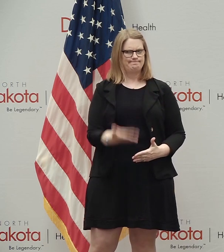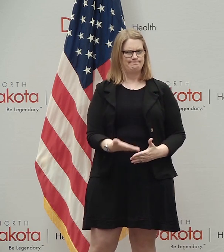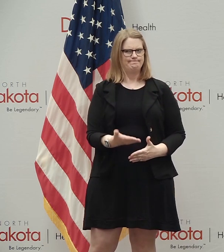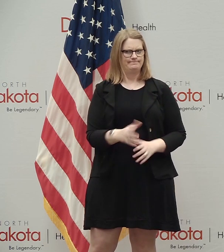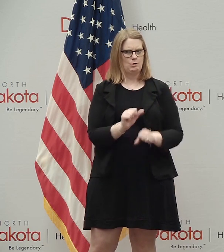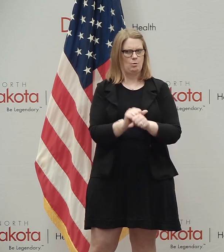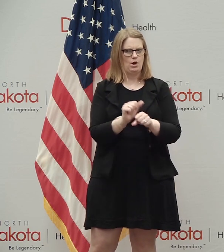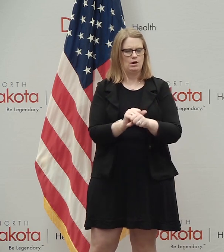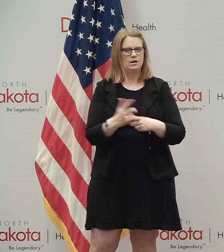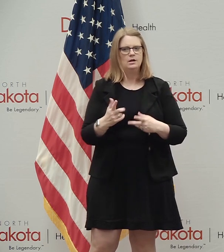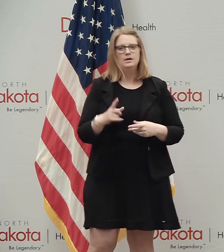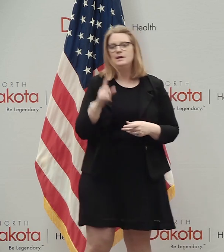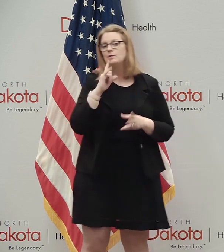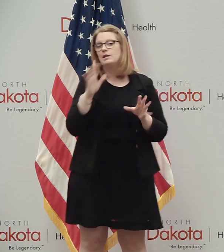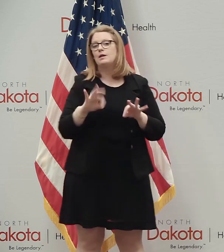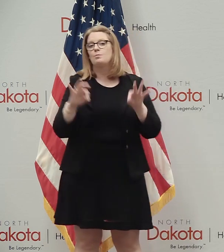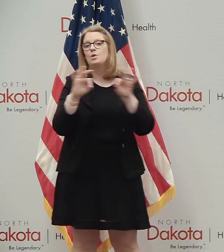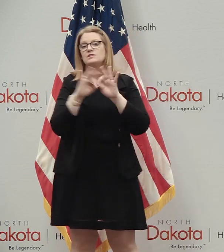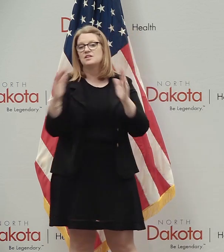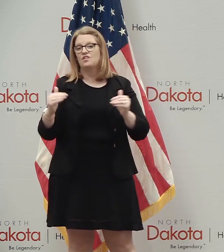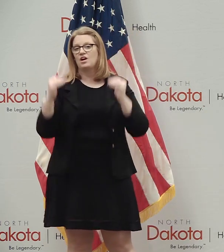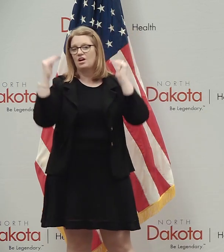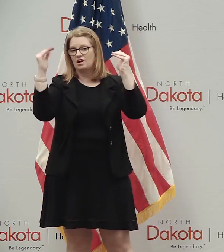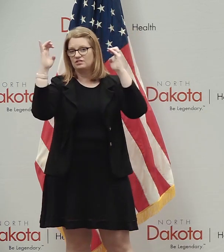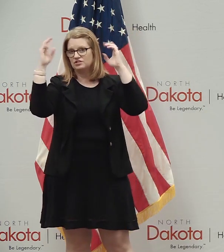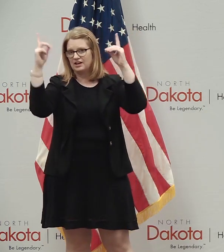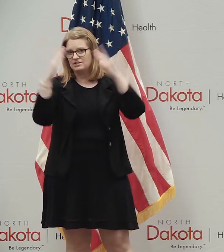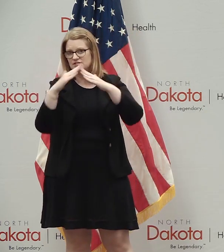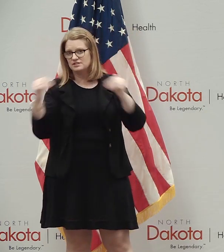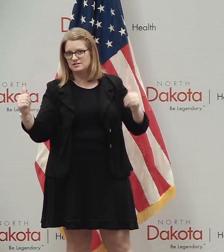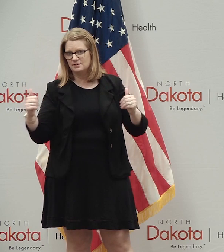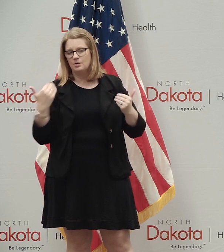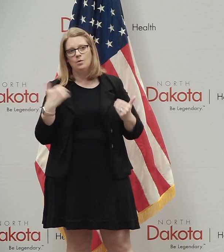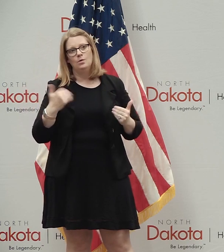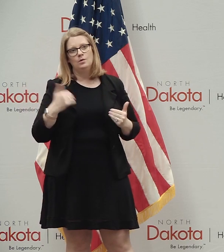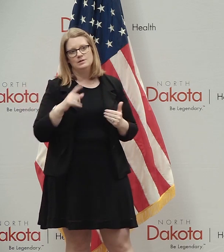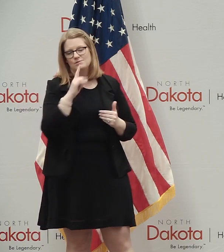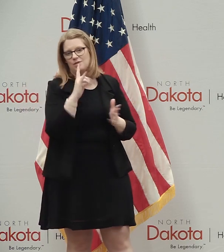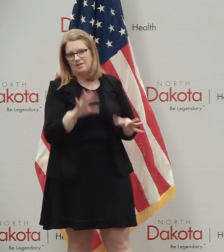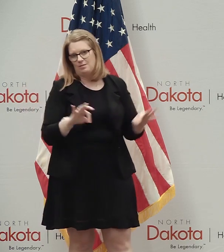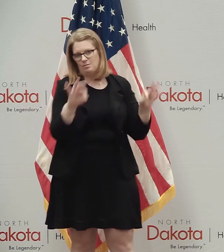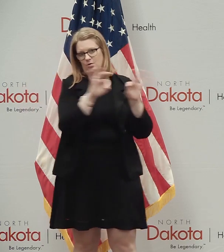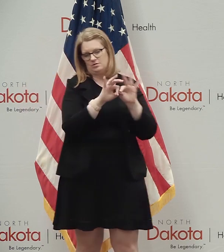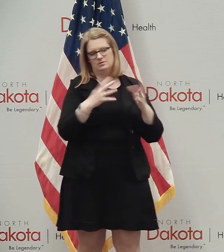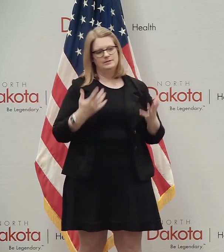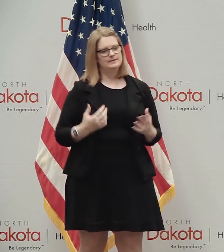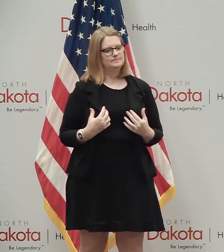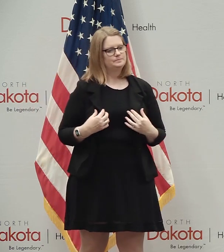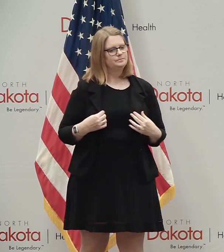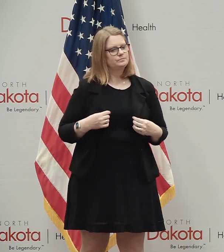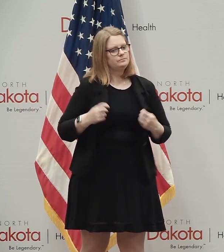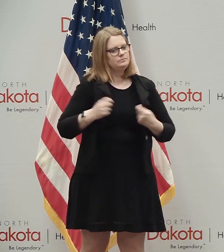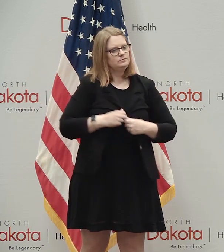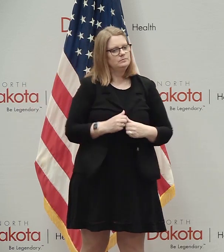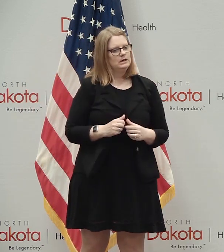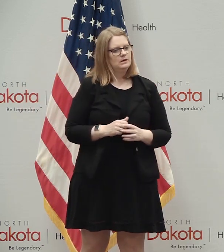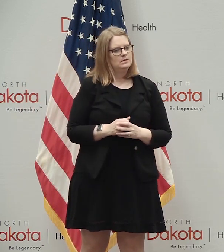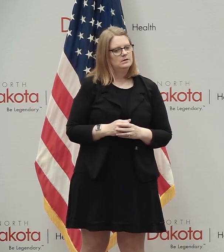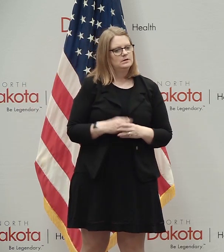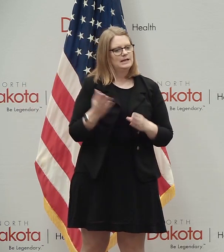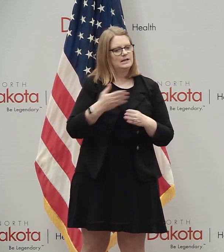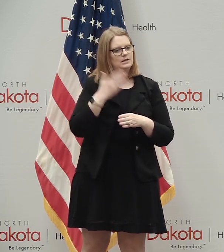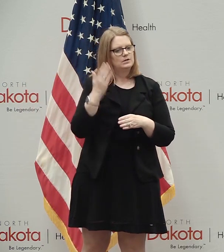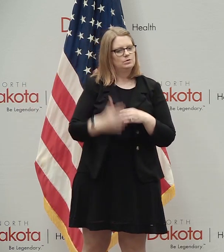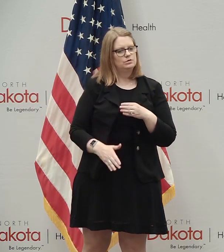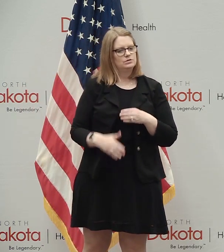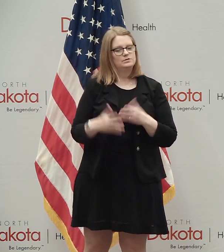of the importance of our higher education system and the role it plays in our state every day of the year. In